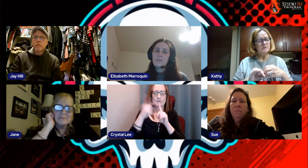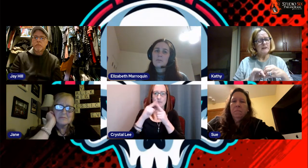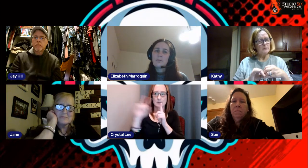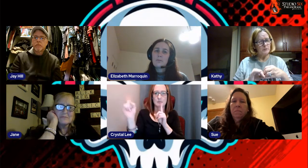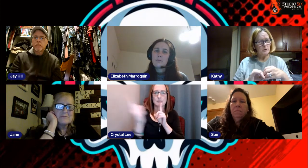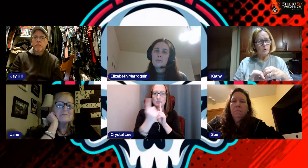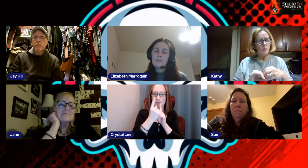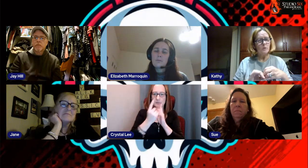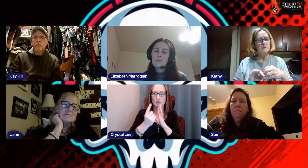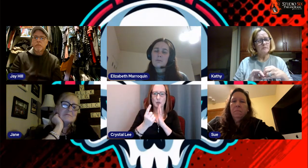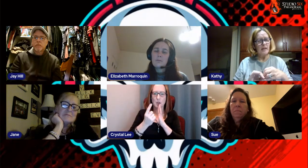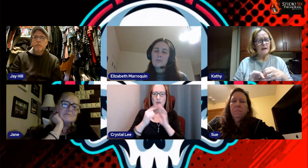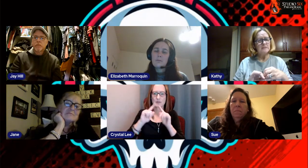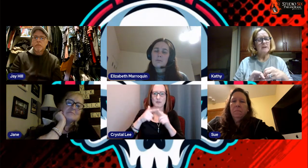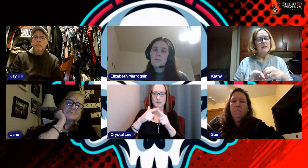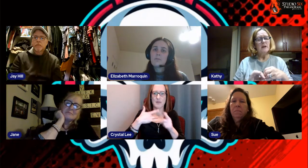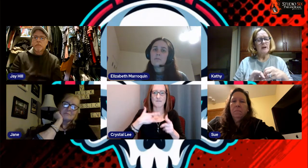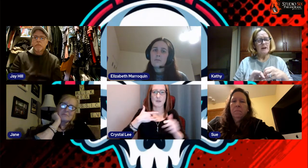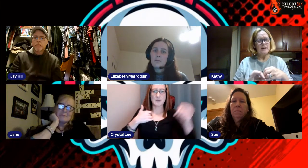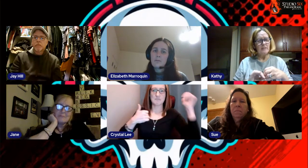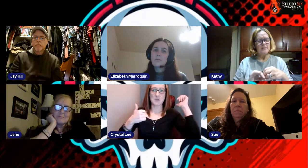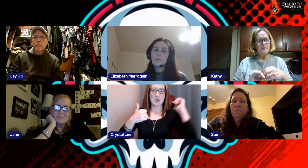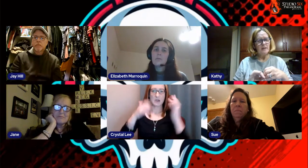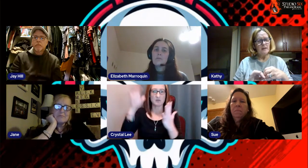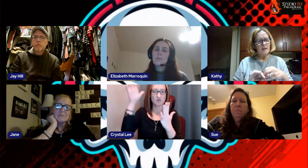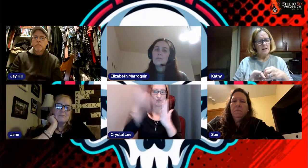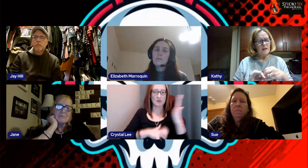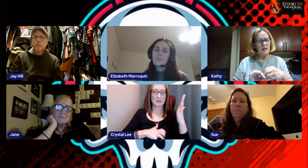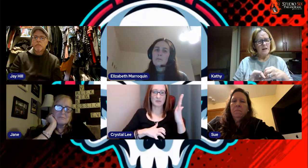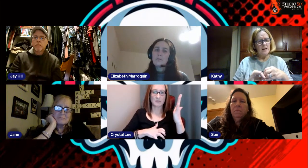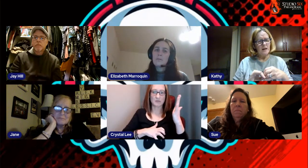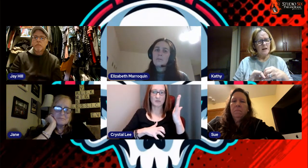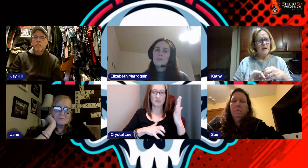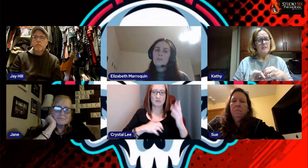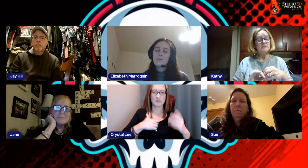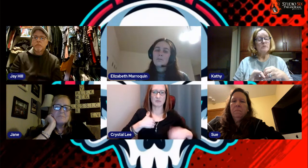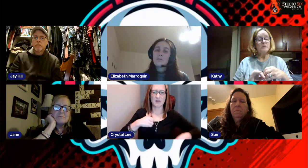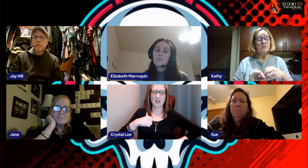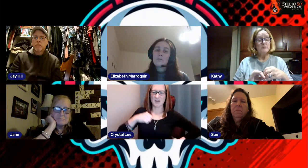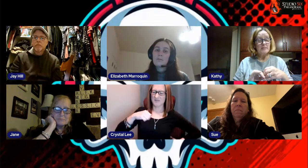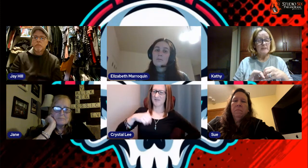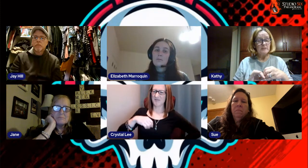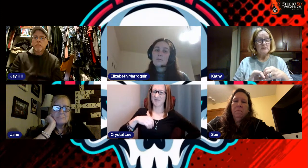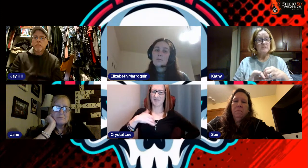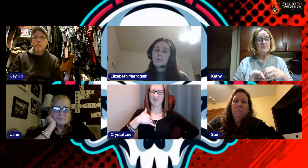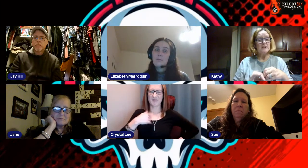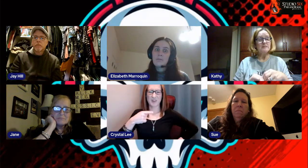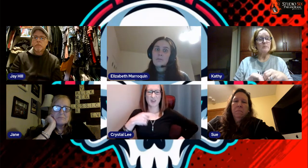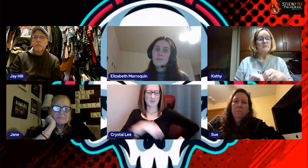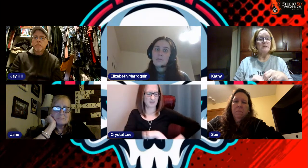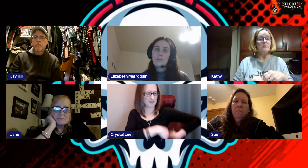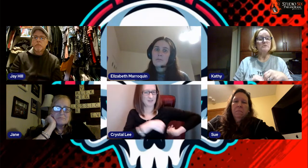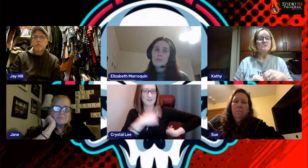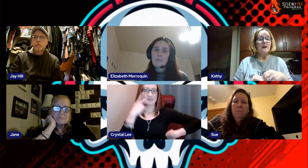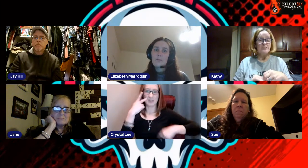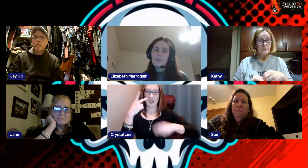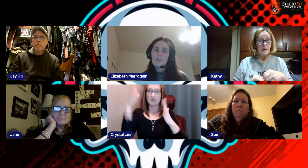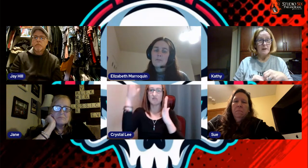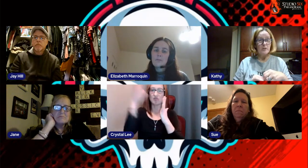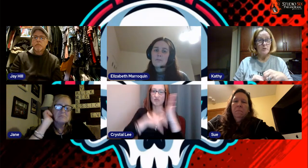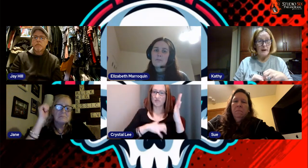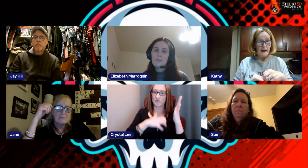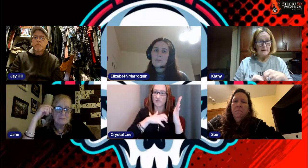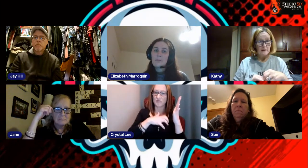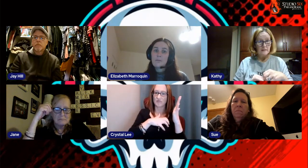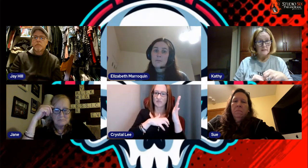but she stayed pretty cool and relaxed. And then when she was leaving, she felt something was scratching back